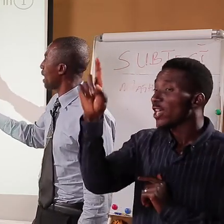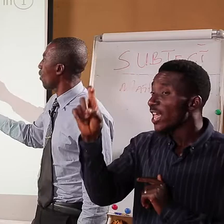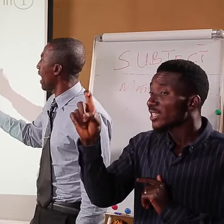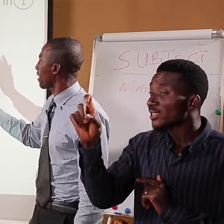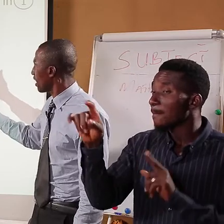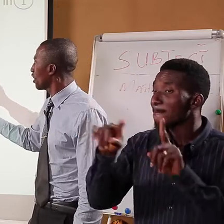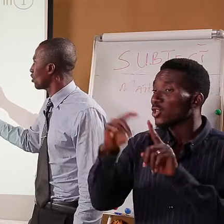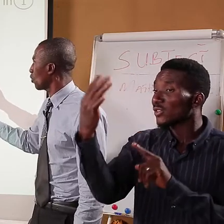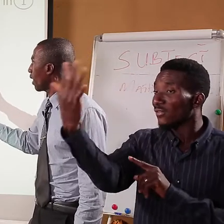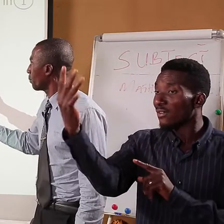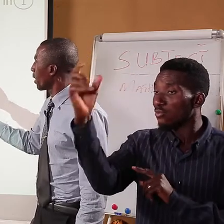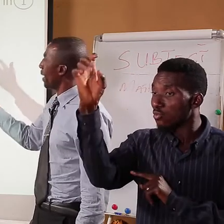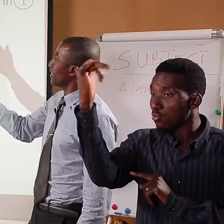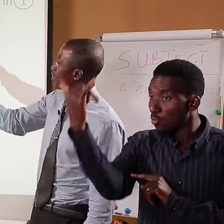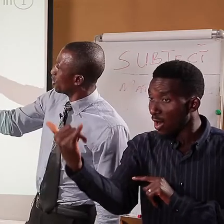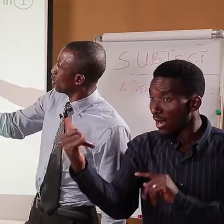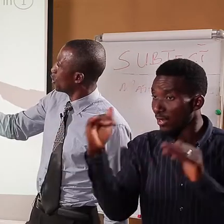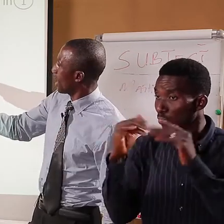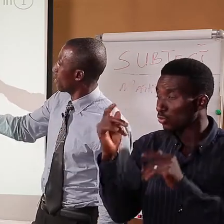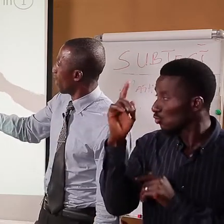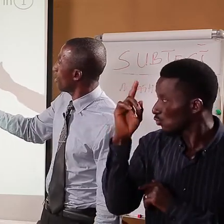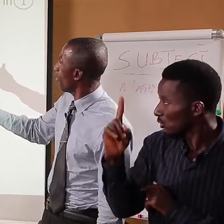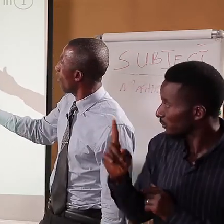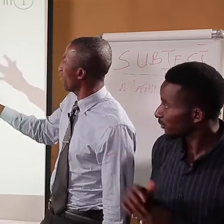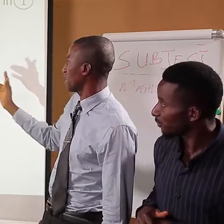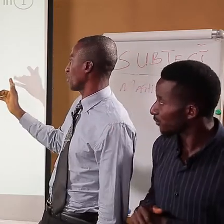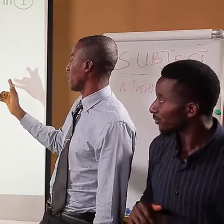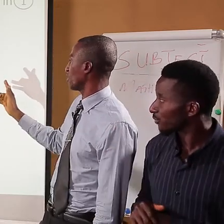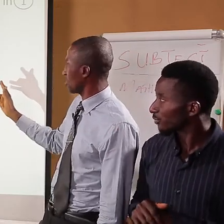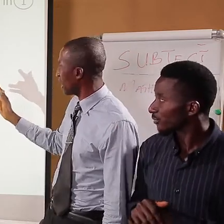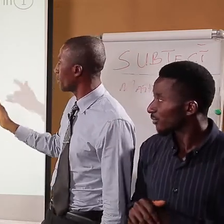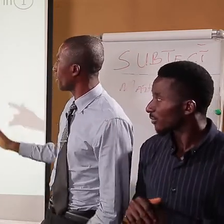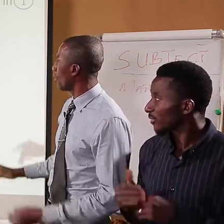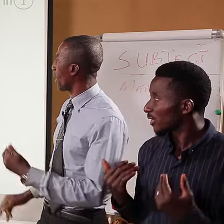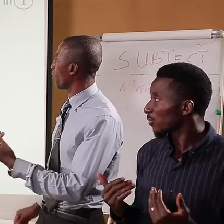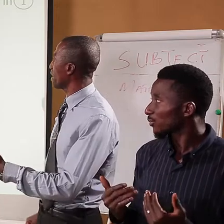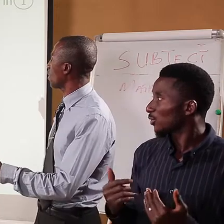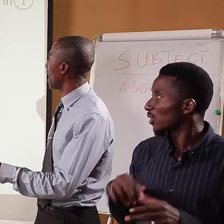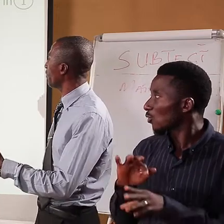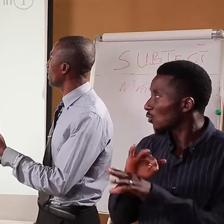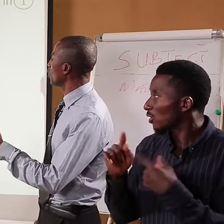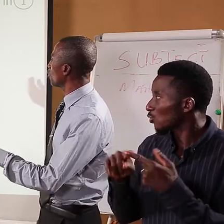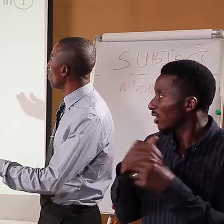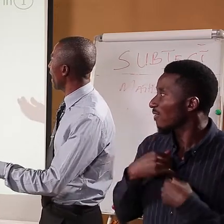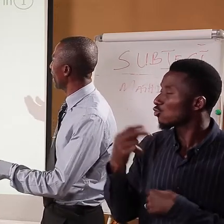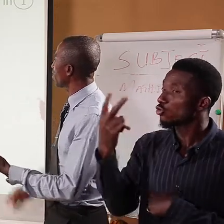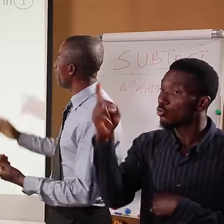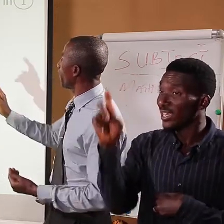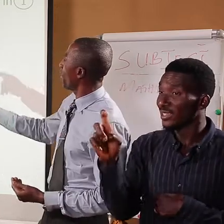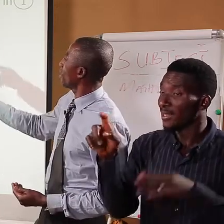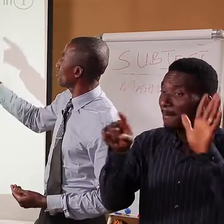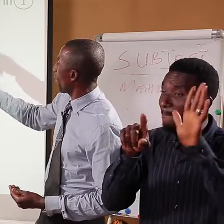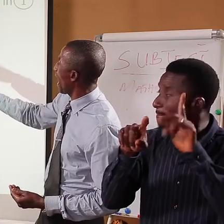plus 5y equals to 1. By substitution, the value of y, which is minus 3, we are going to have